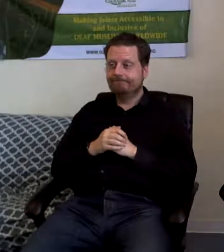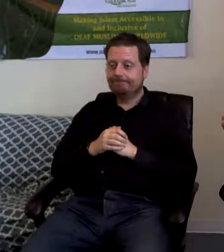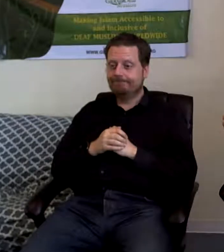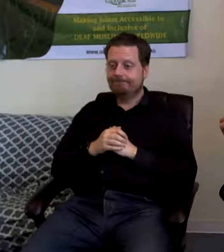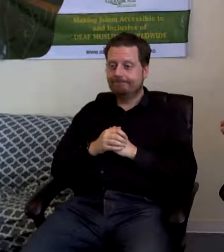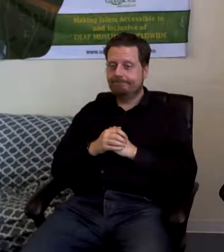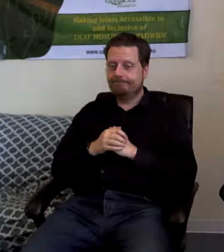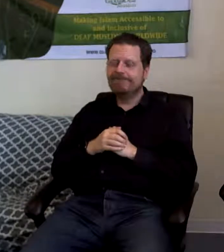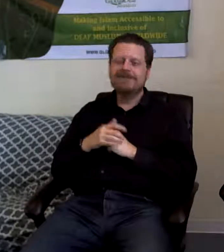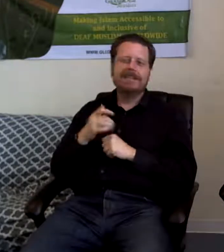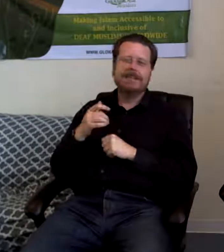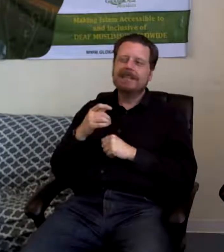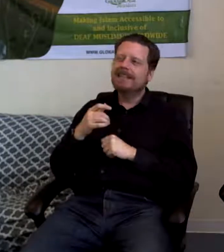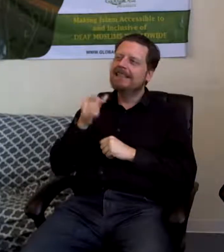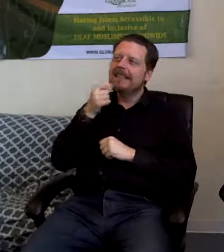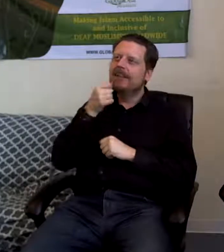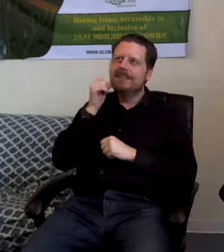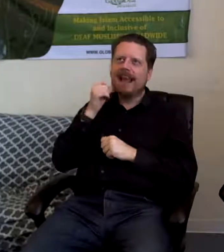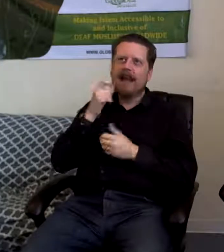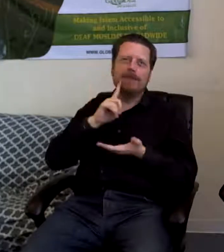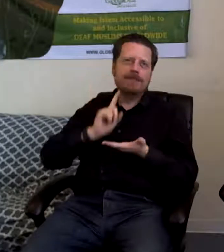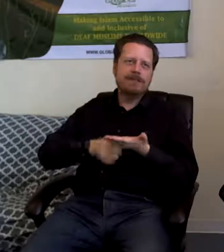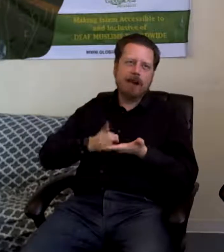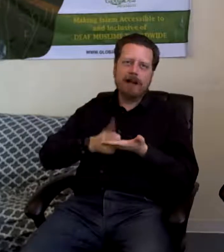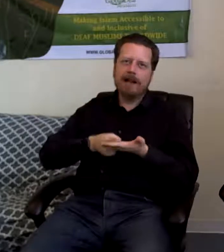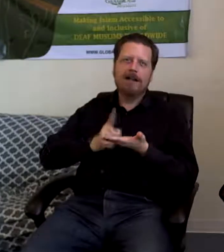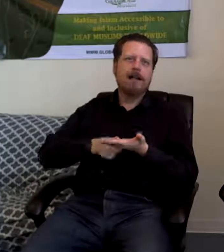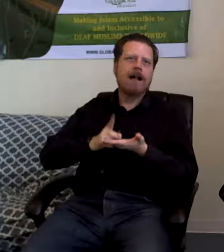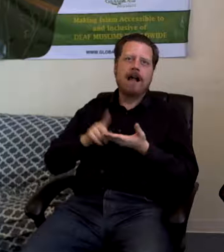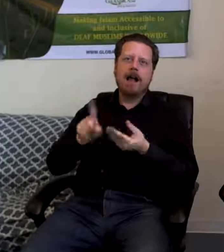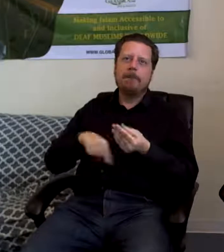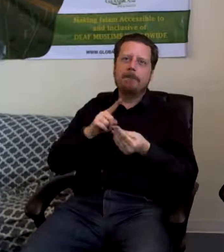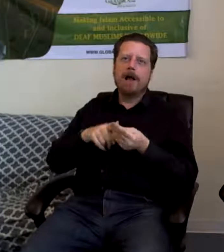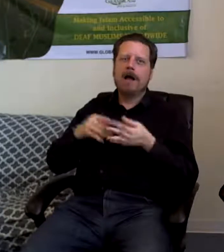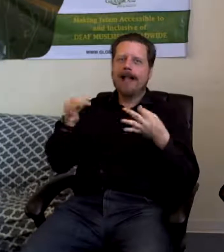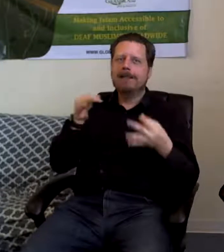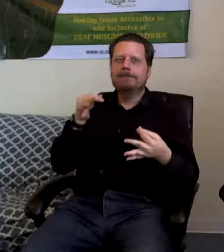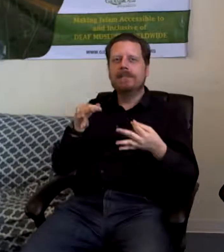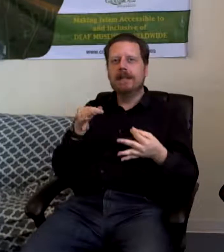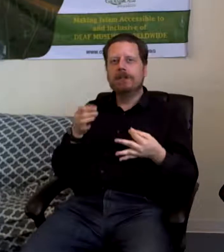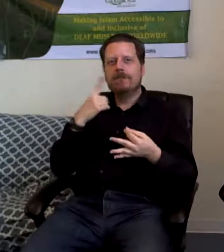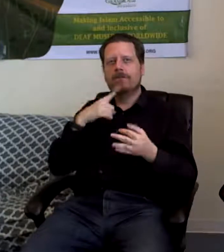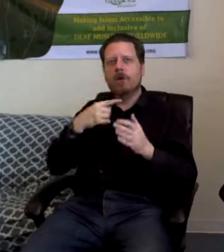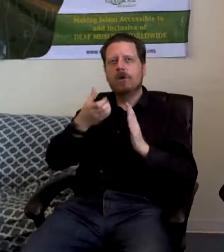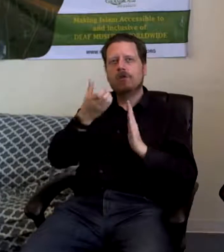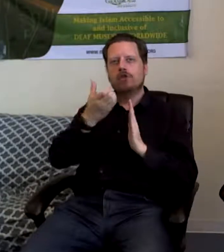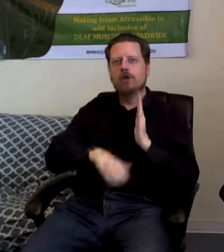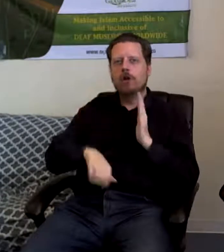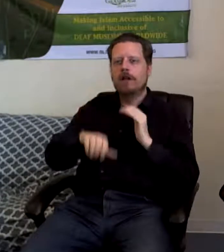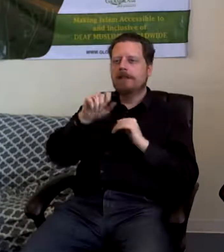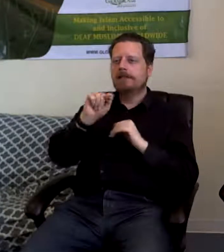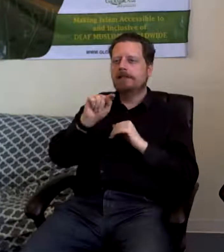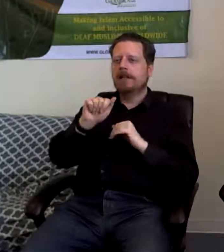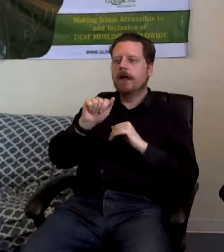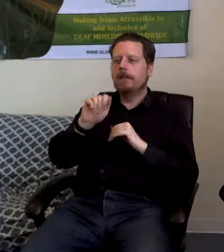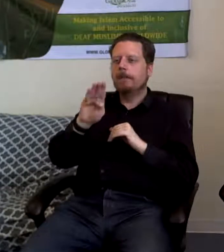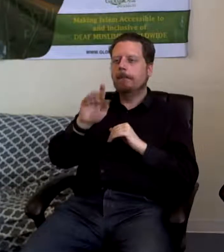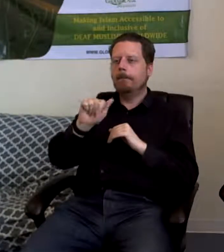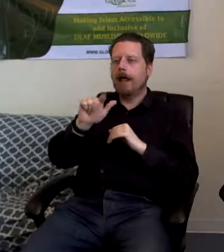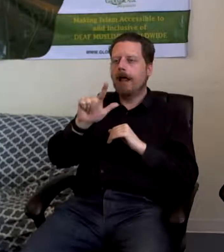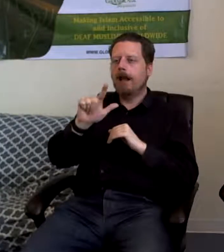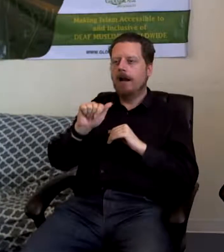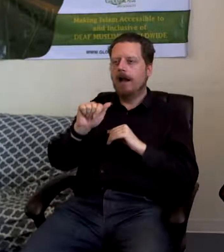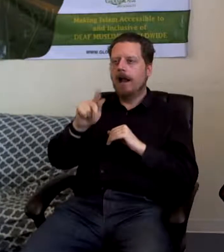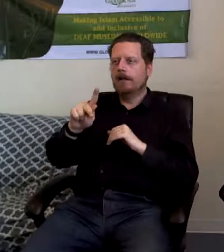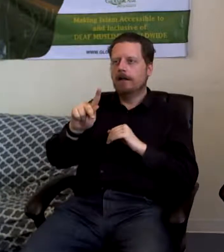I was just talking yesterday about the explanation of Surah by the name Tabarak. The